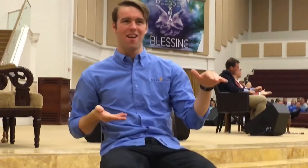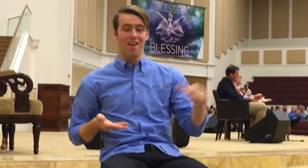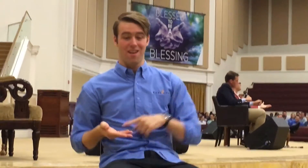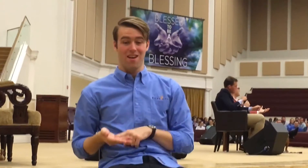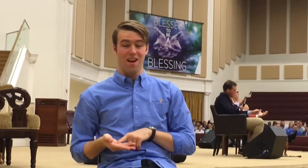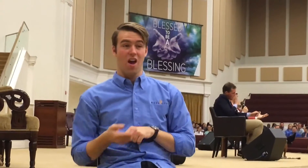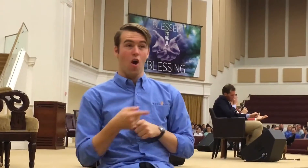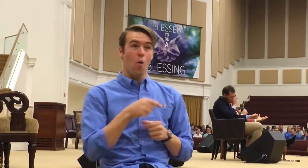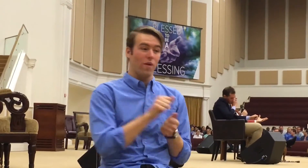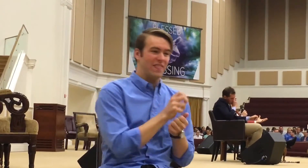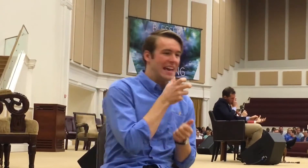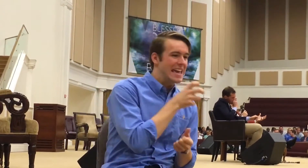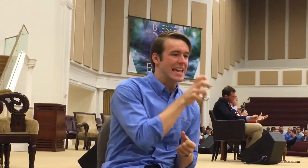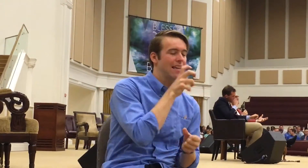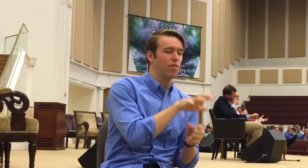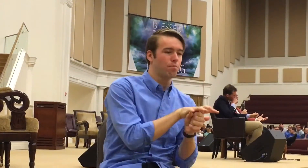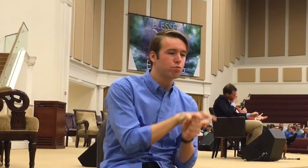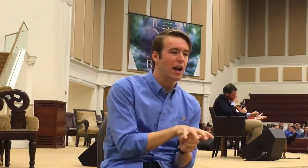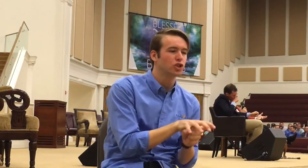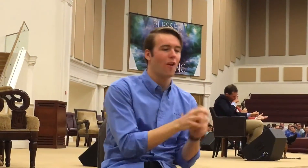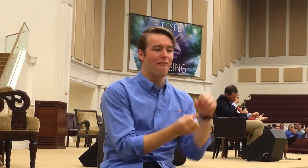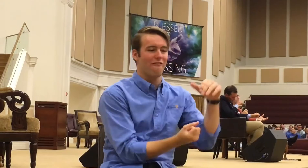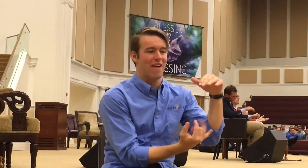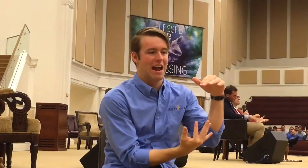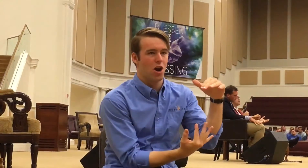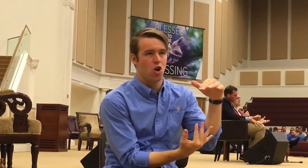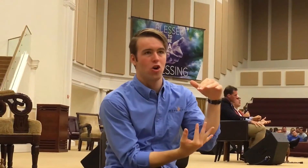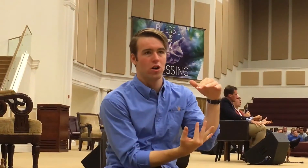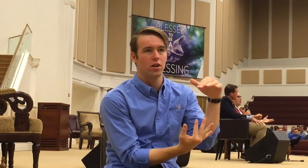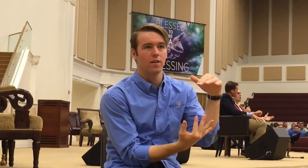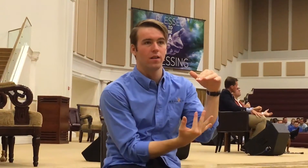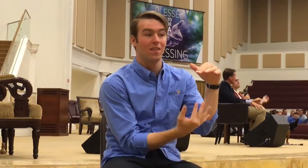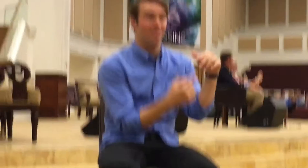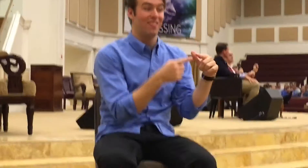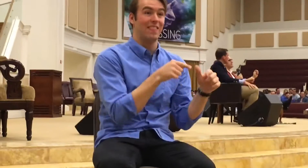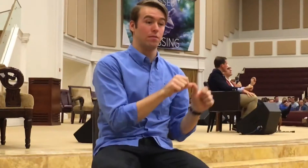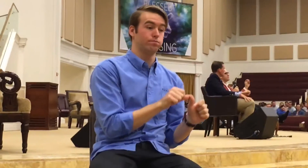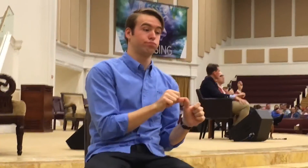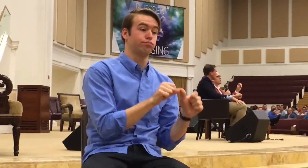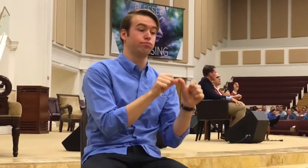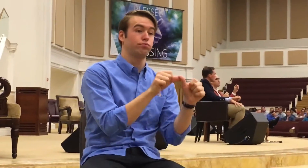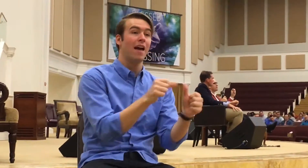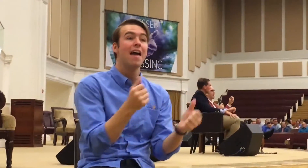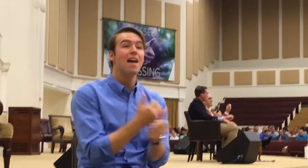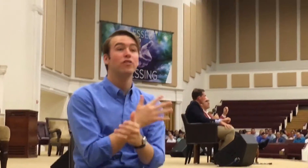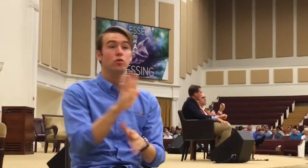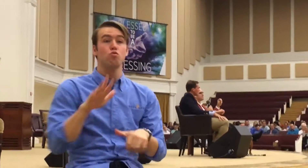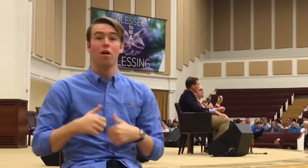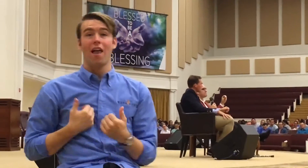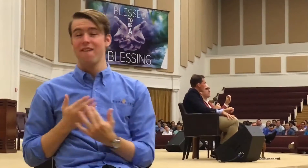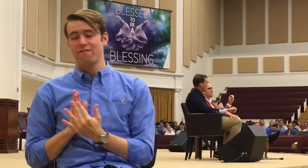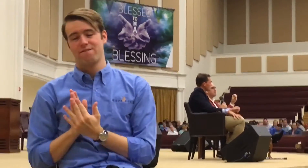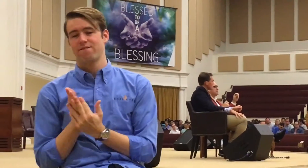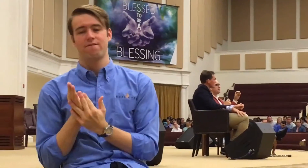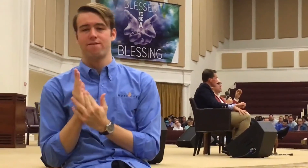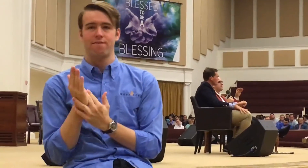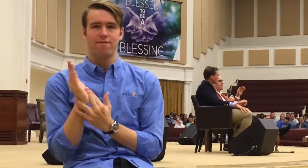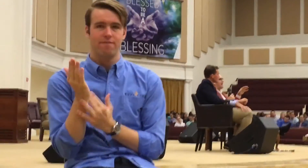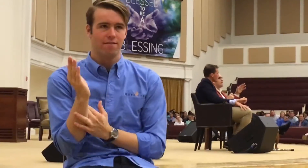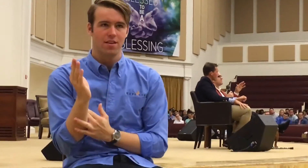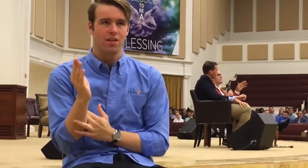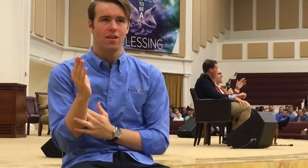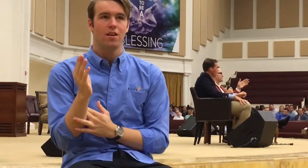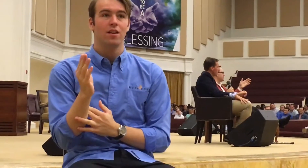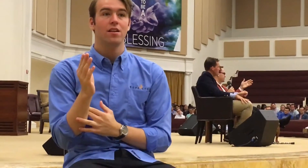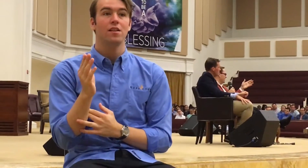They've been under the pressure, they've been in the heat, they've been in the fire. All of the things that you're going through in life, in